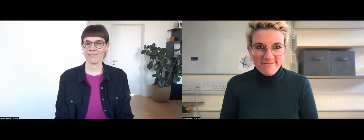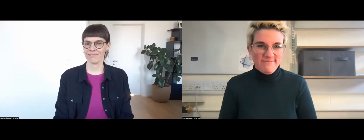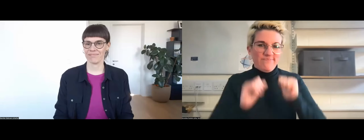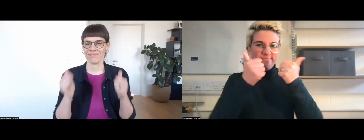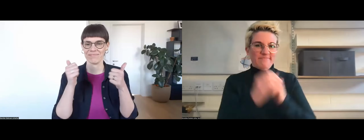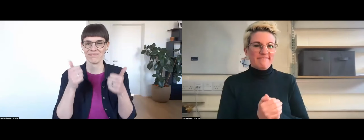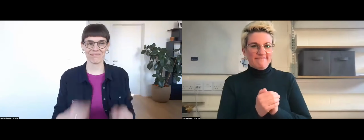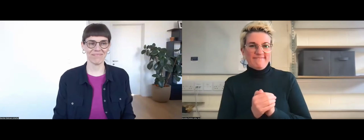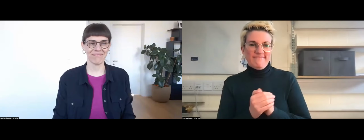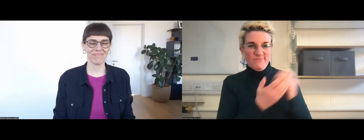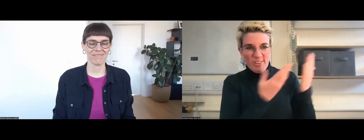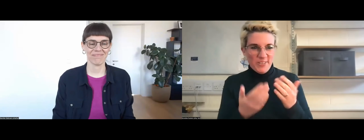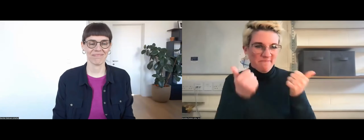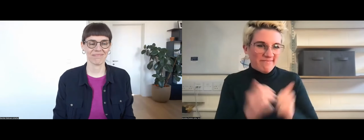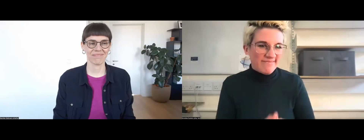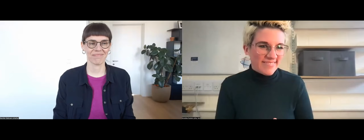her presentation.